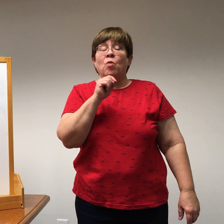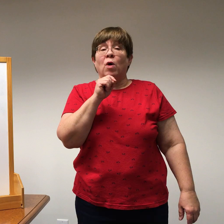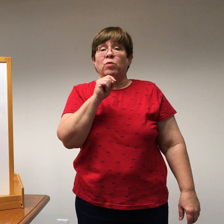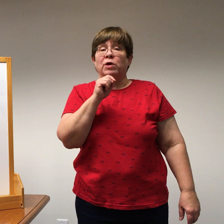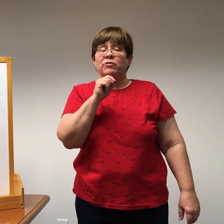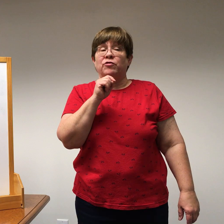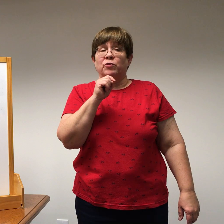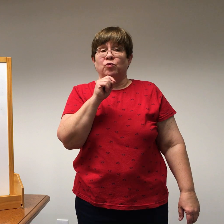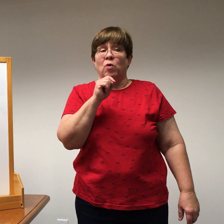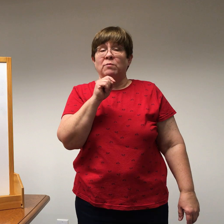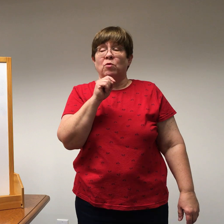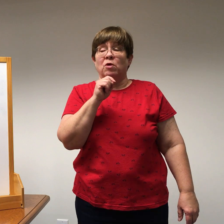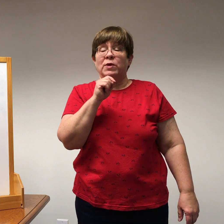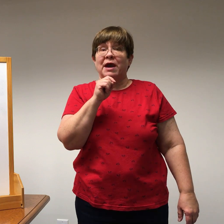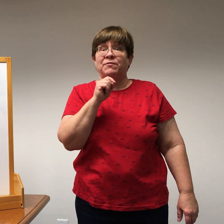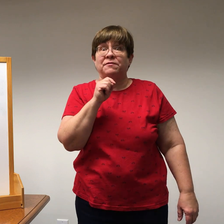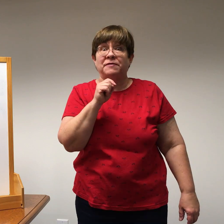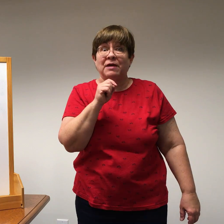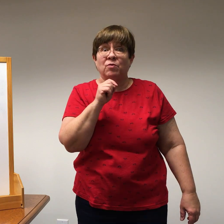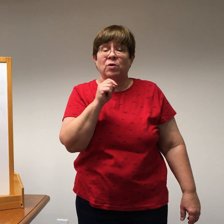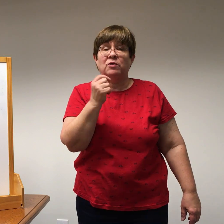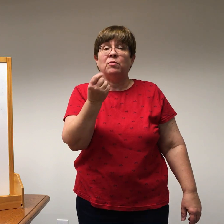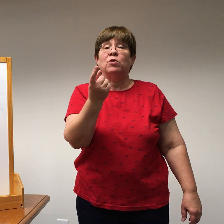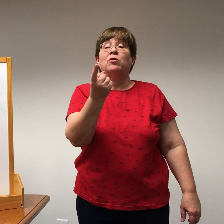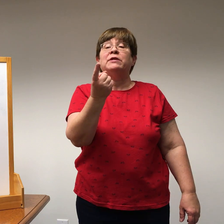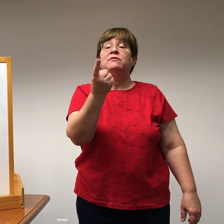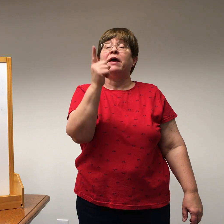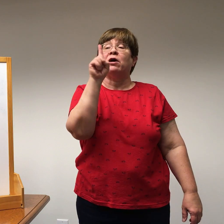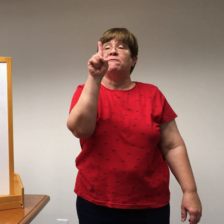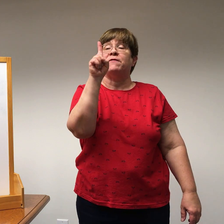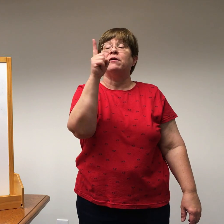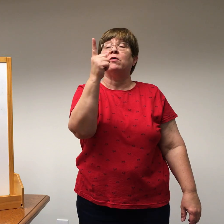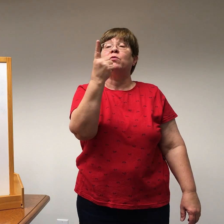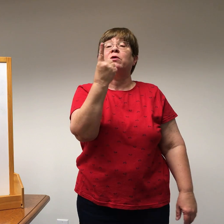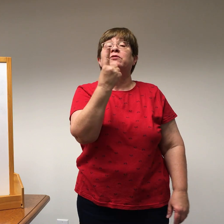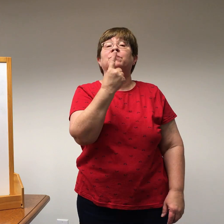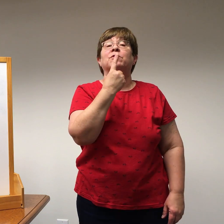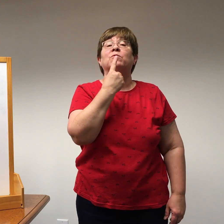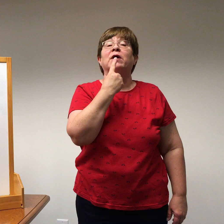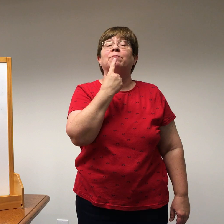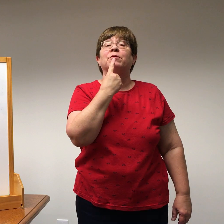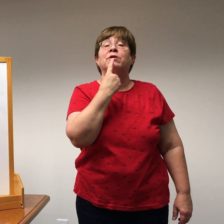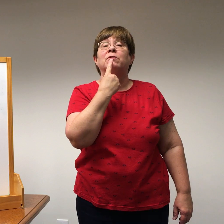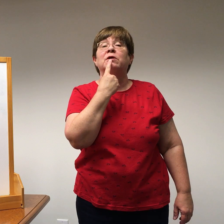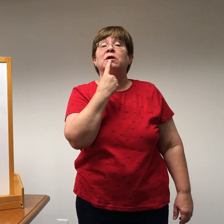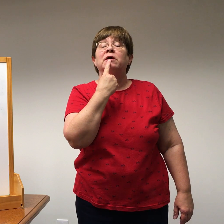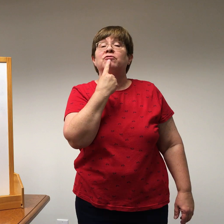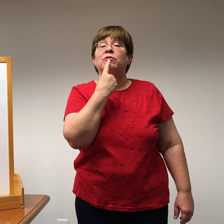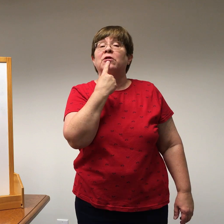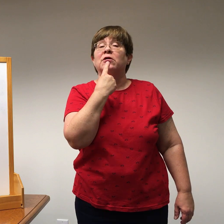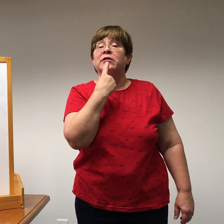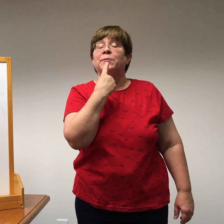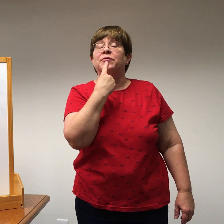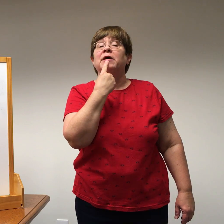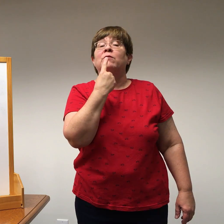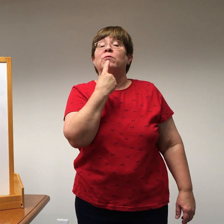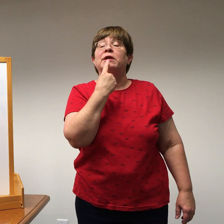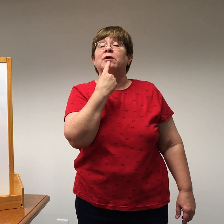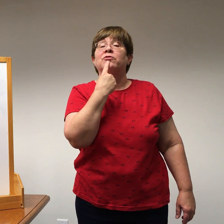What we're going to do is one more, and we have to say the words, and we're going to take our finger and we're going to put it right below our lips, right on our